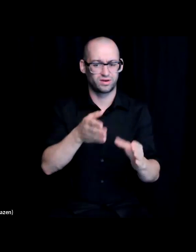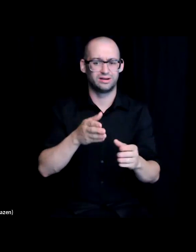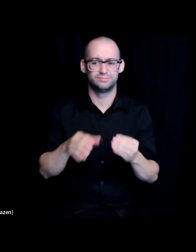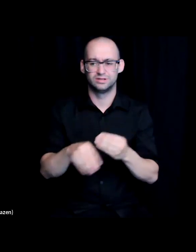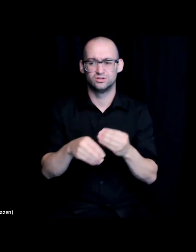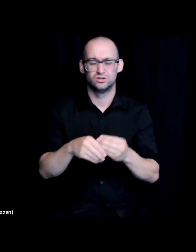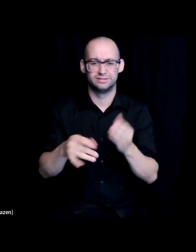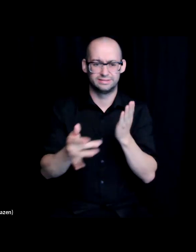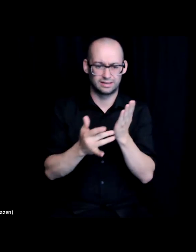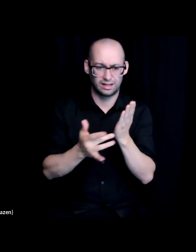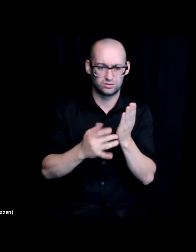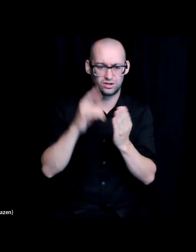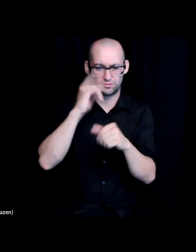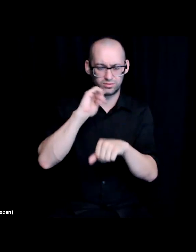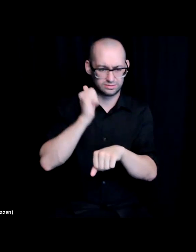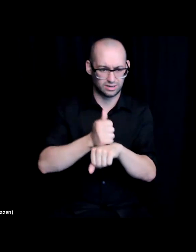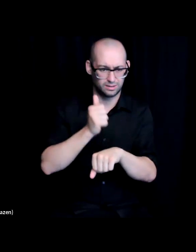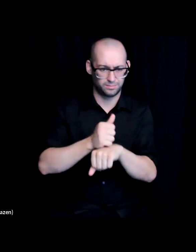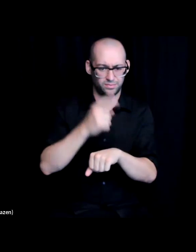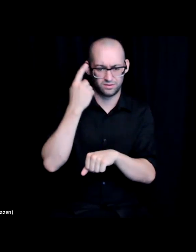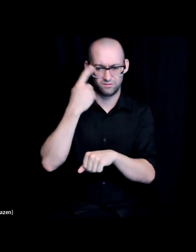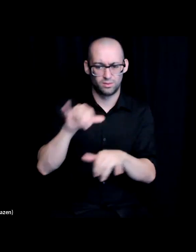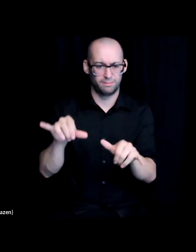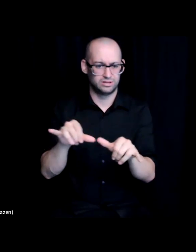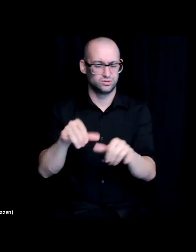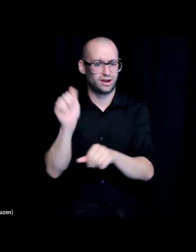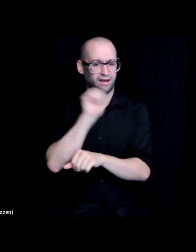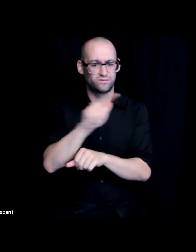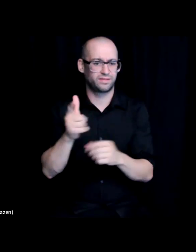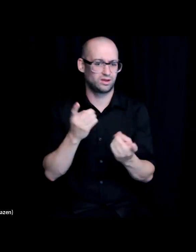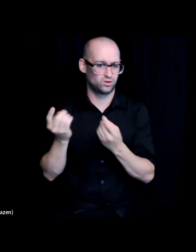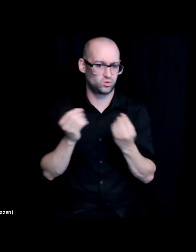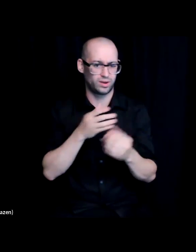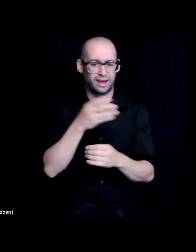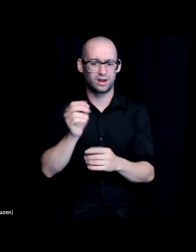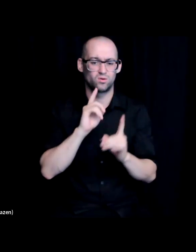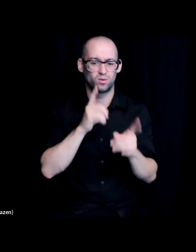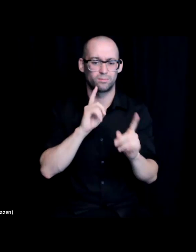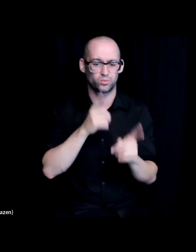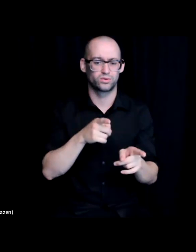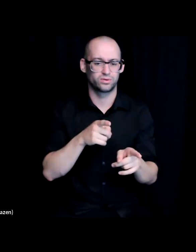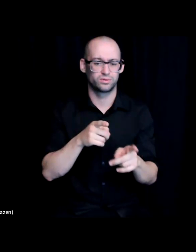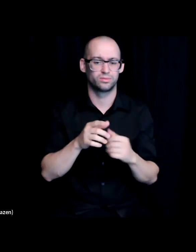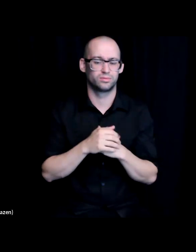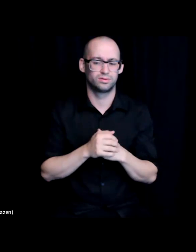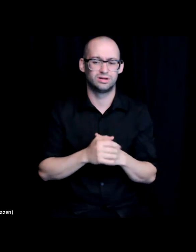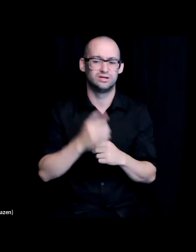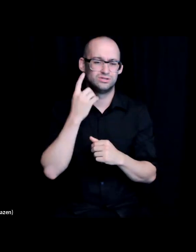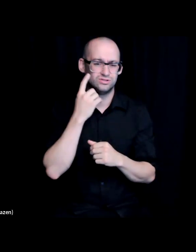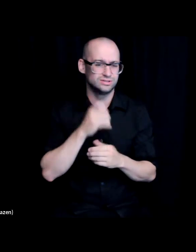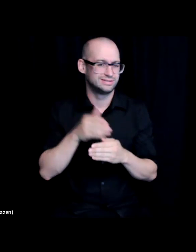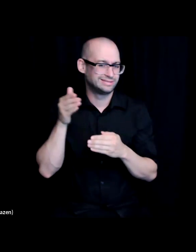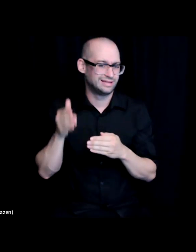technology to implement so that we can measure everything we do and report it. And just a side